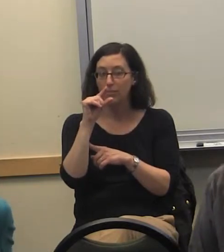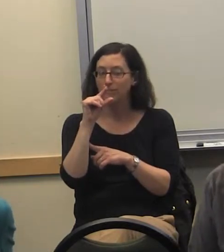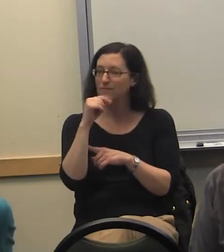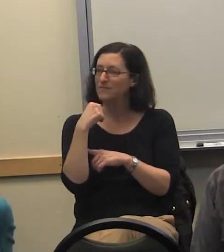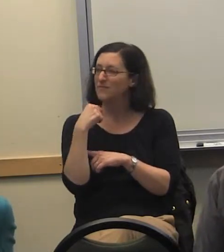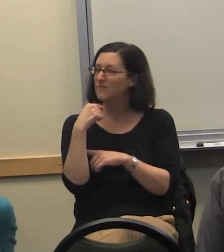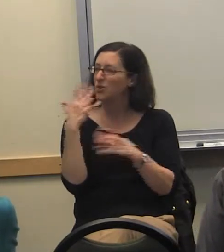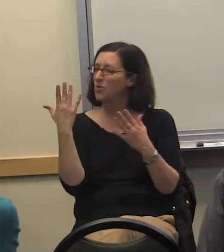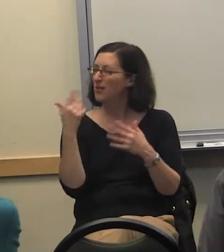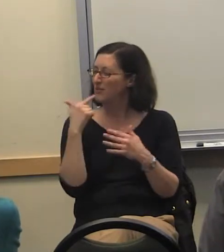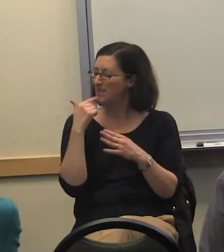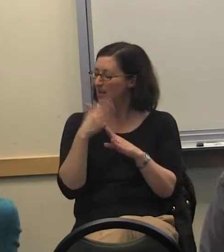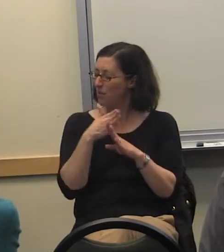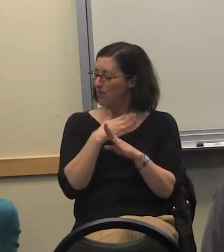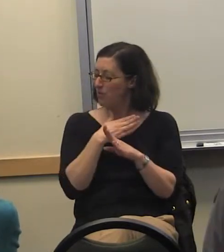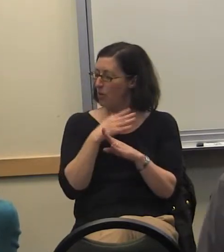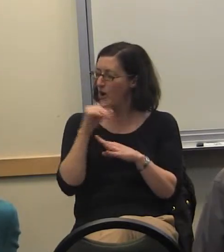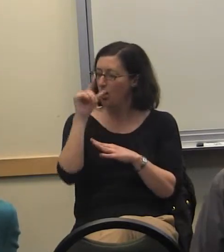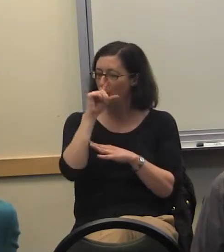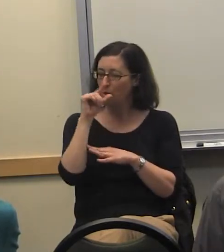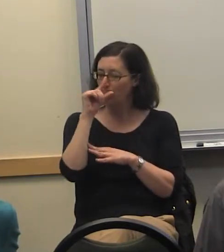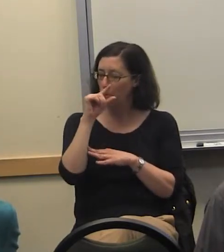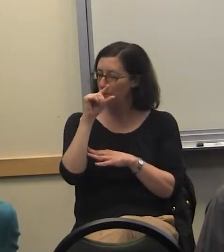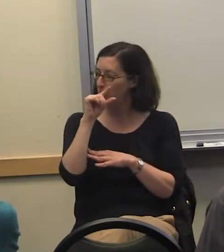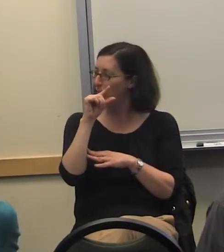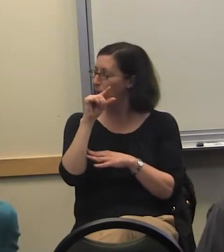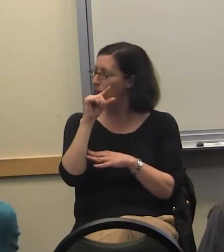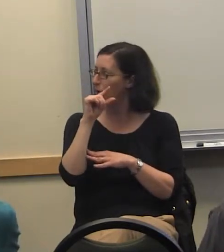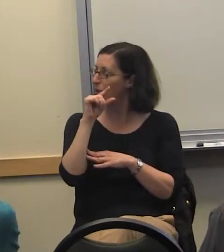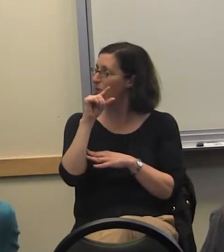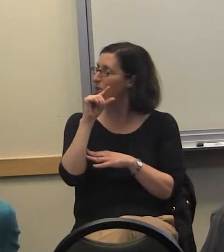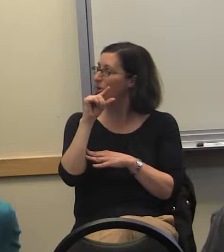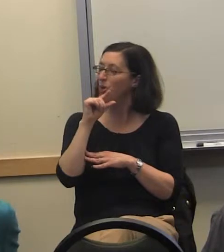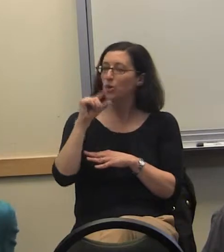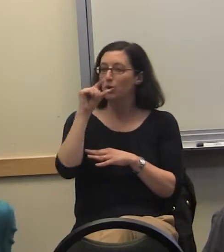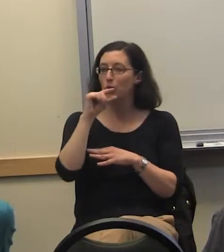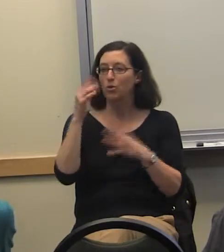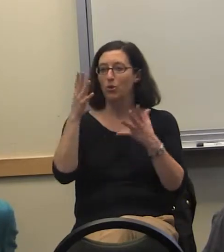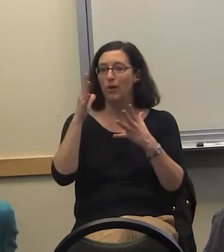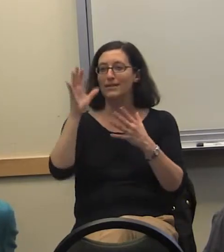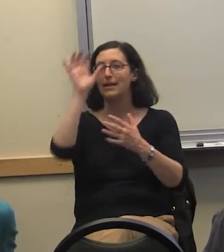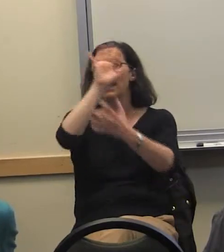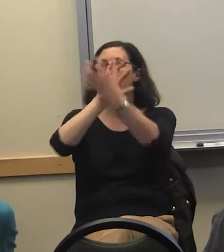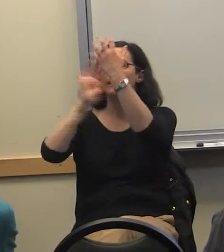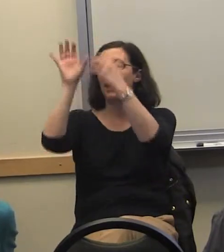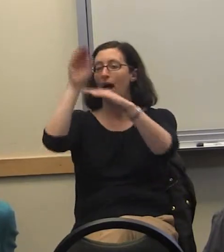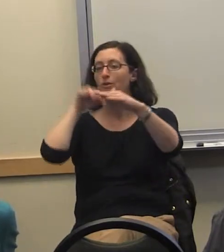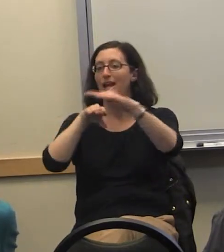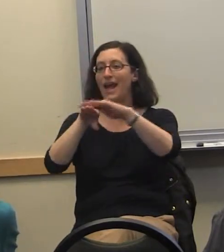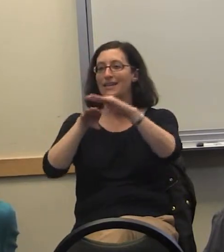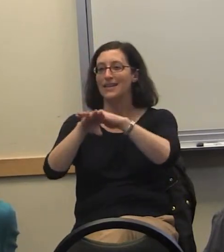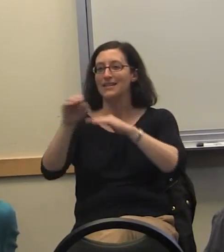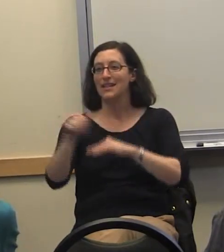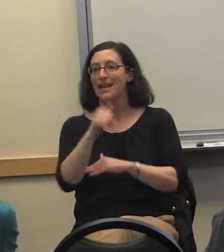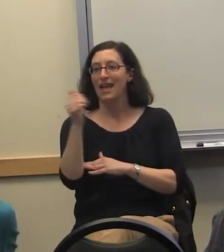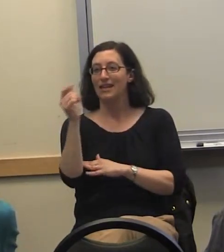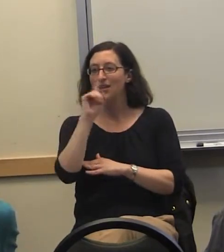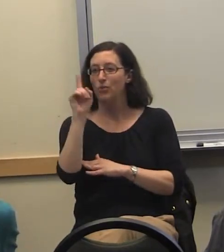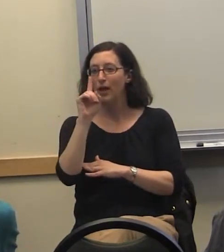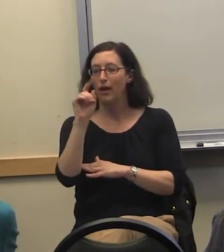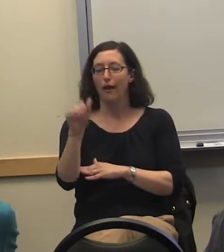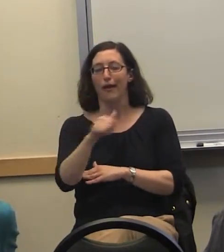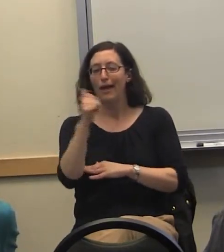What is it that we said before, Chancey? It's Google wants cloud access anywhere, anytime, from any place